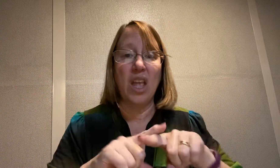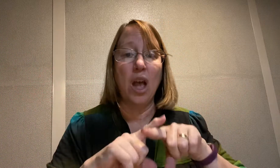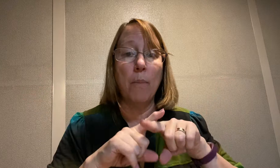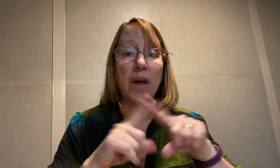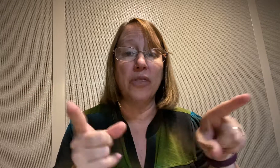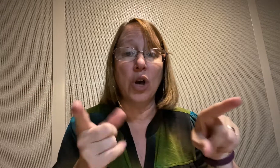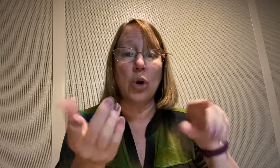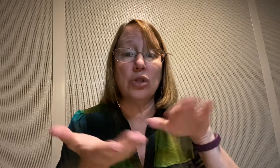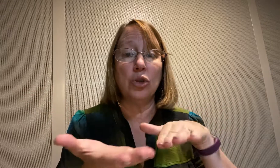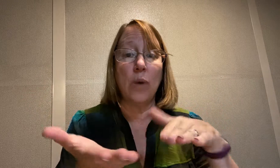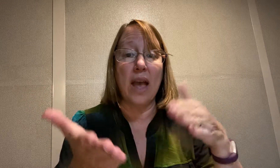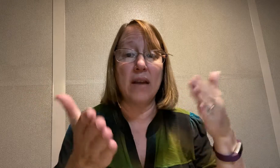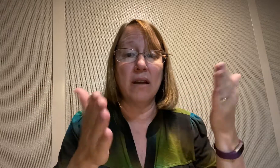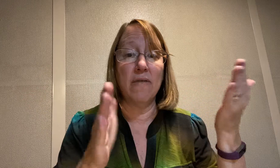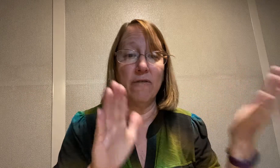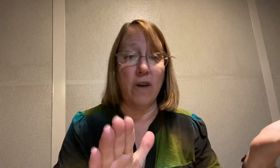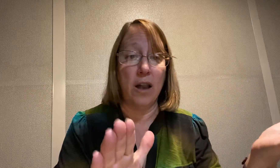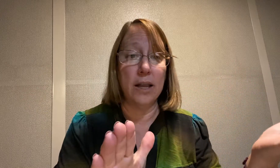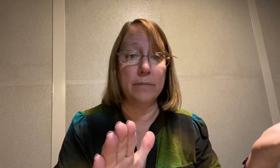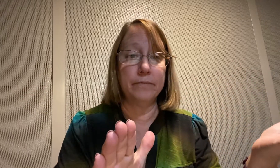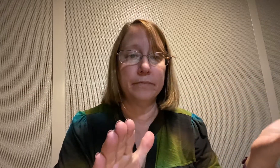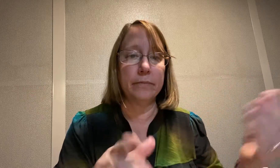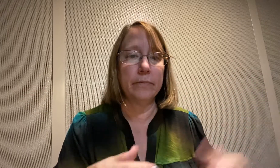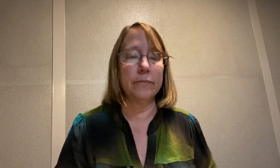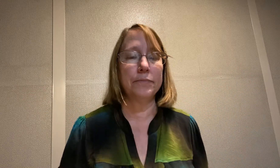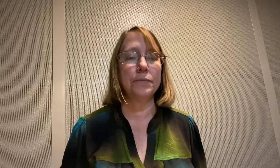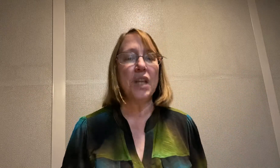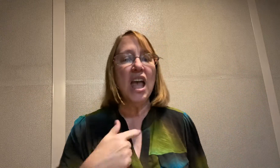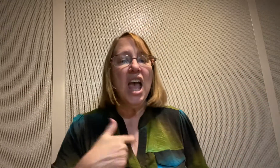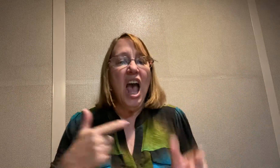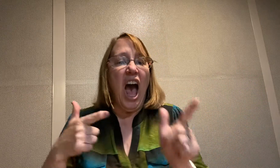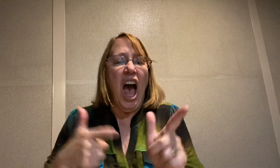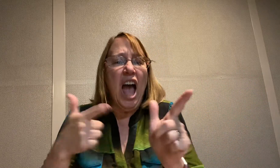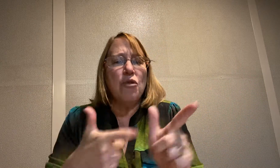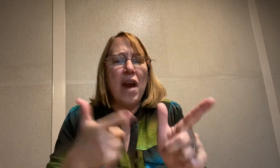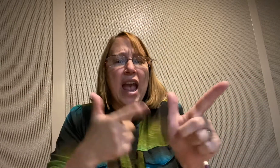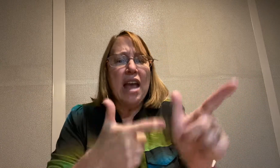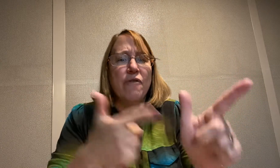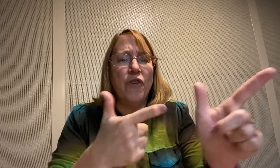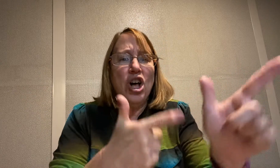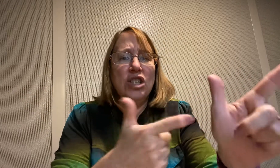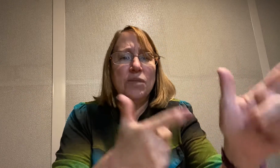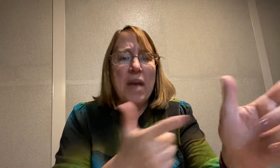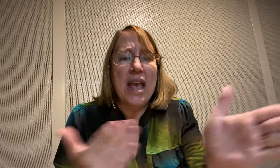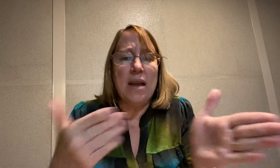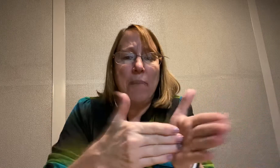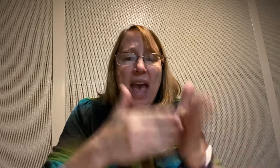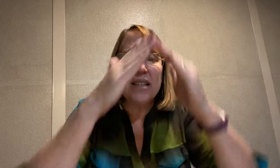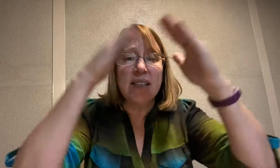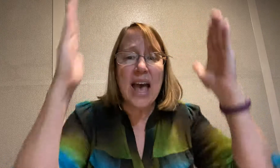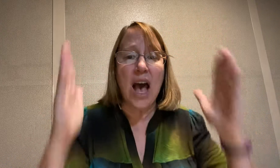but those who had fallen. I ran full speed back to the